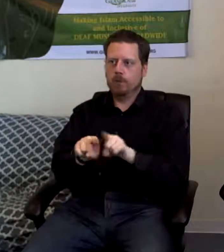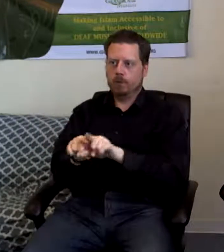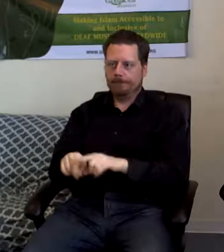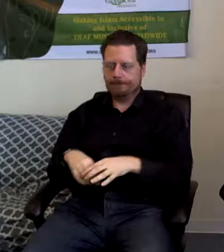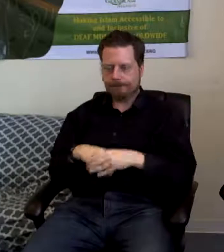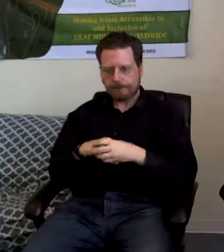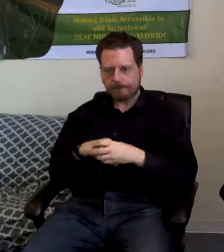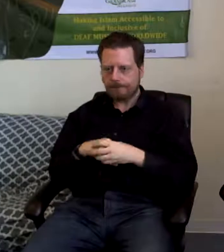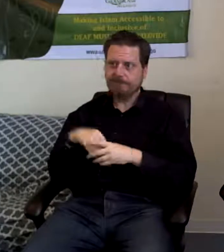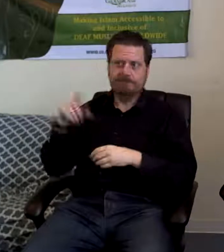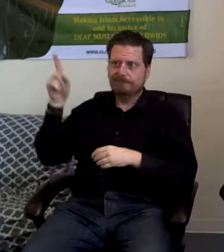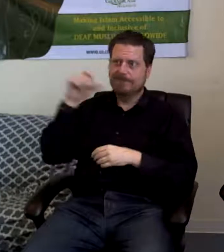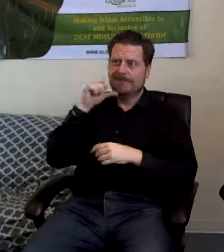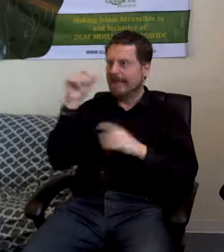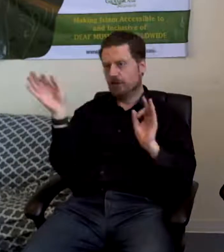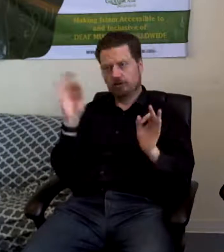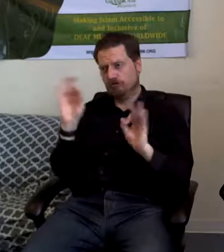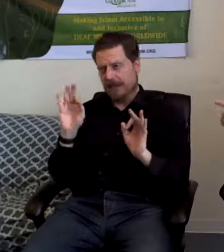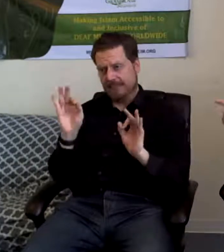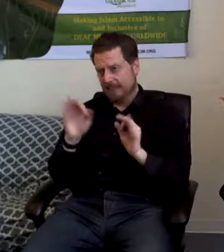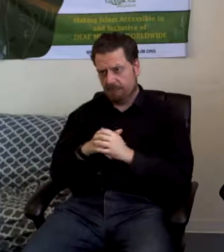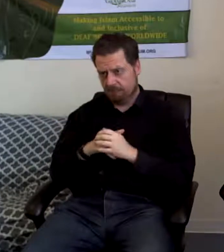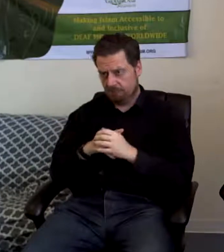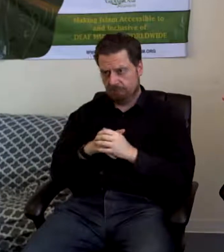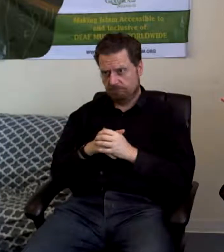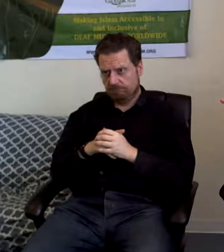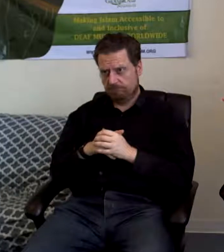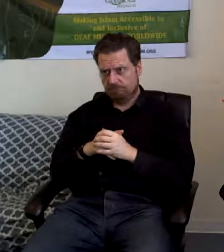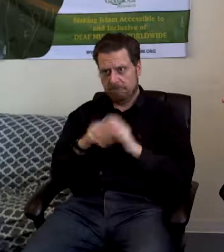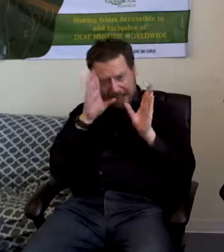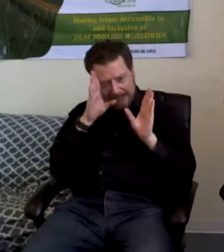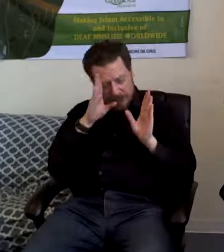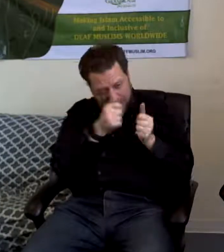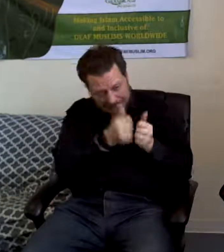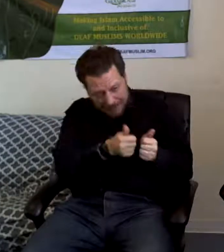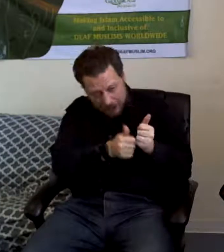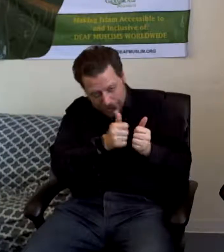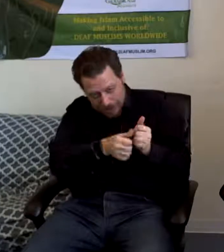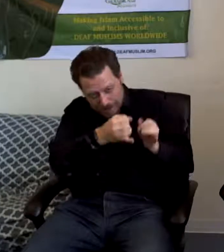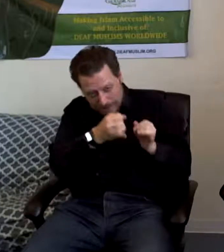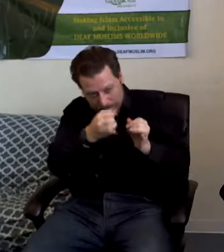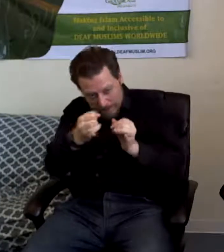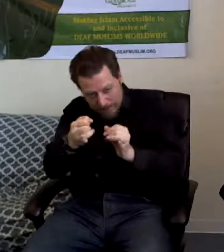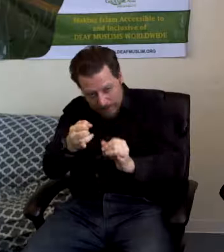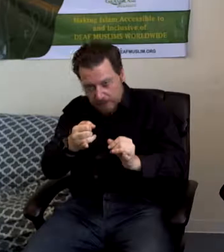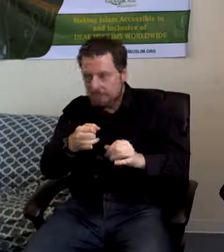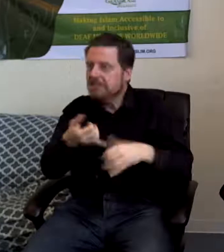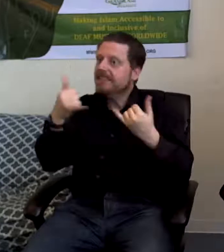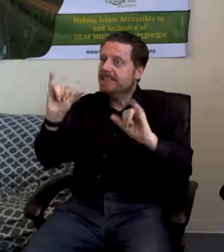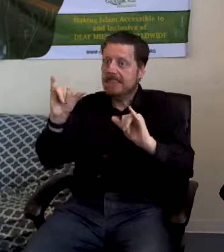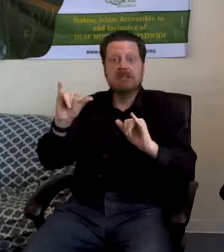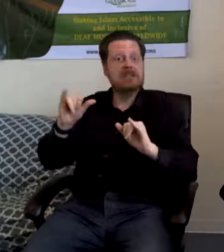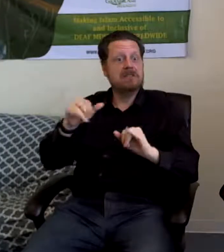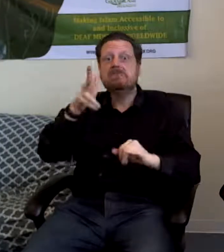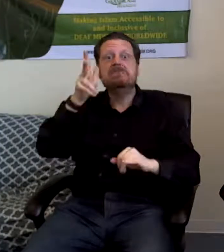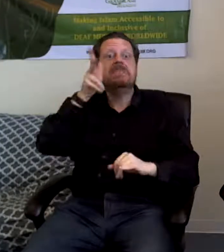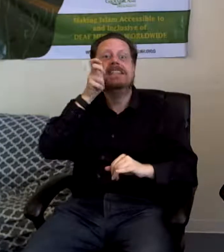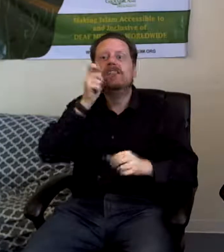He is not distracted by paying attention to one person, not to listen to the other.